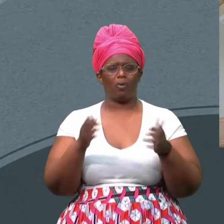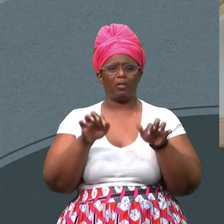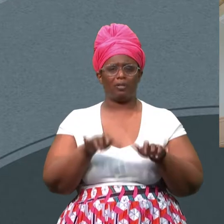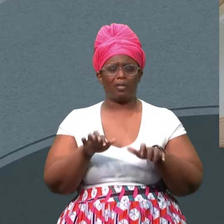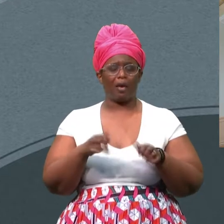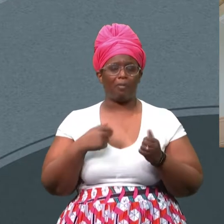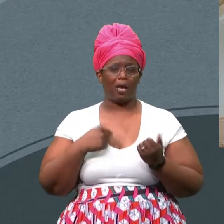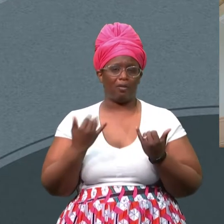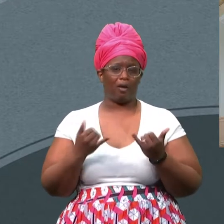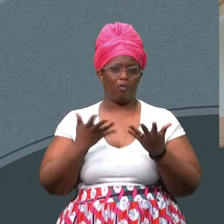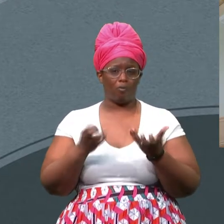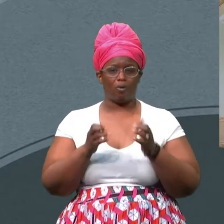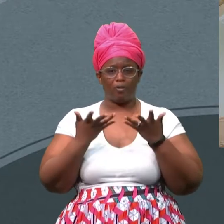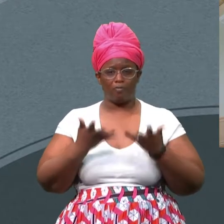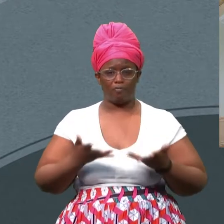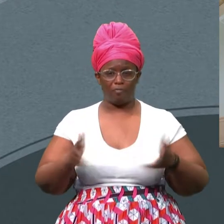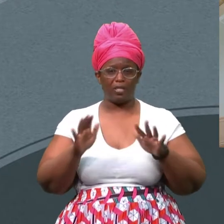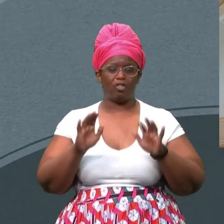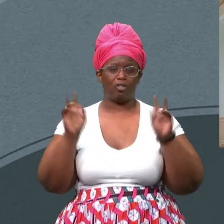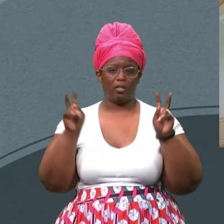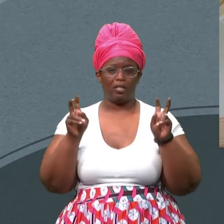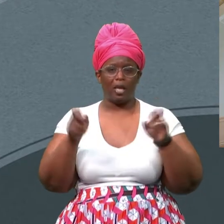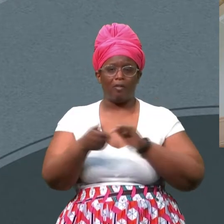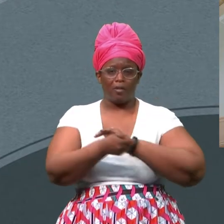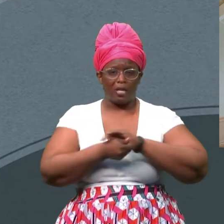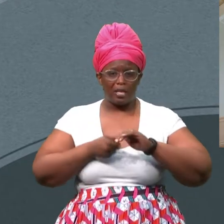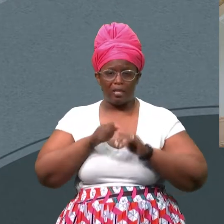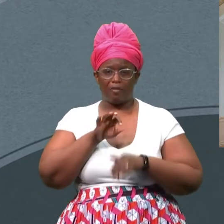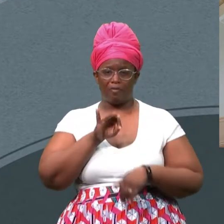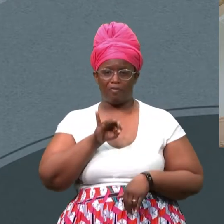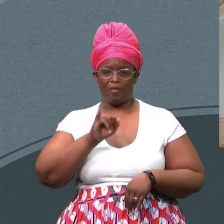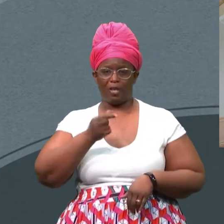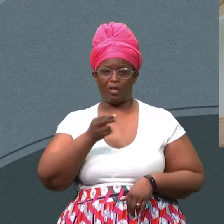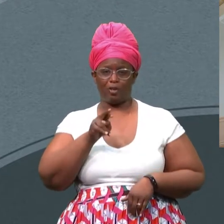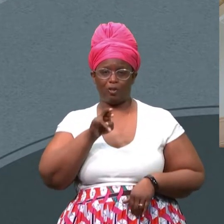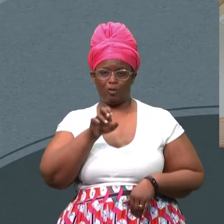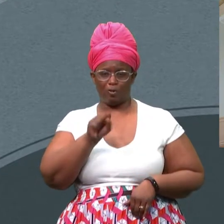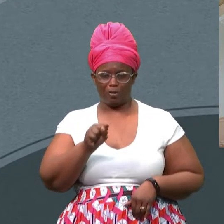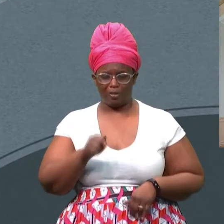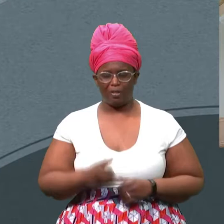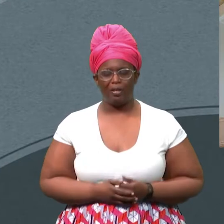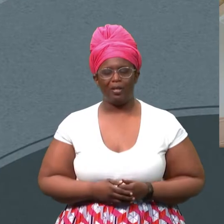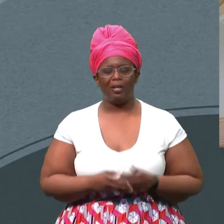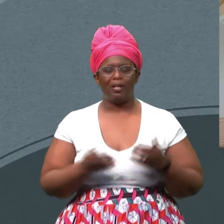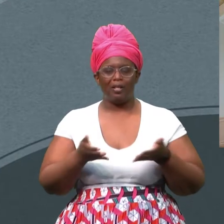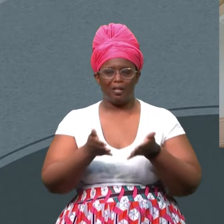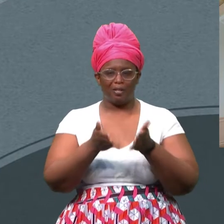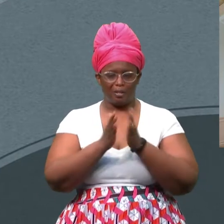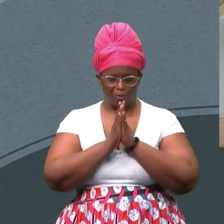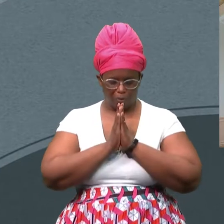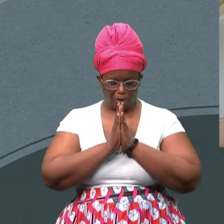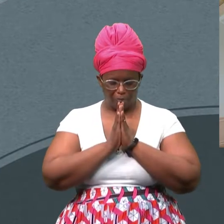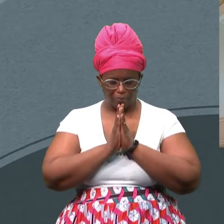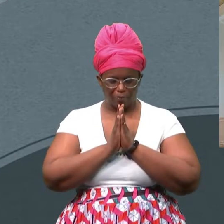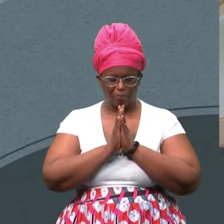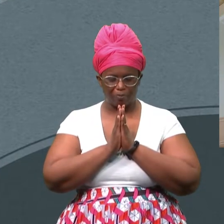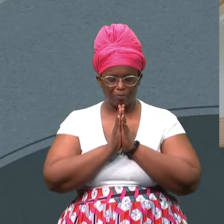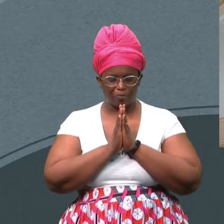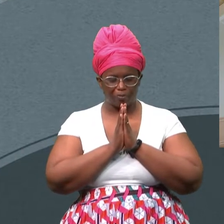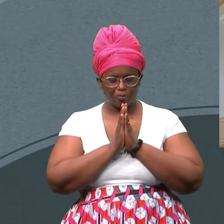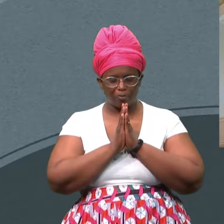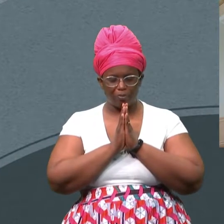series on hidden figures. And so let's talk to the Lord on this Mother's Day, and then let's look at the word together as a